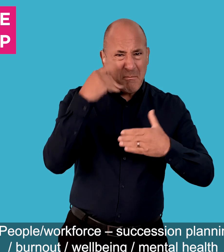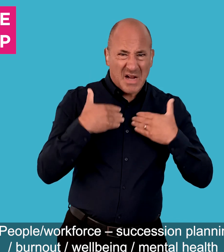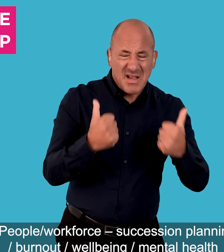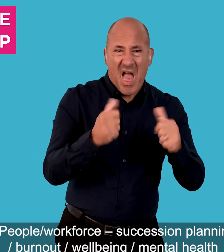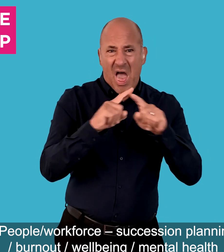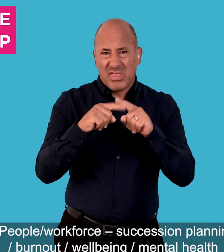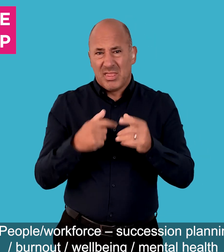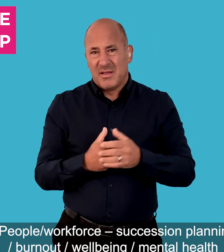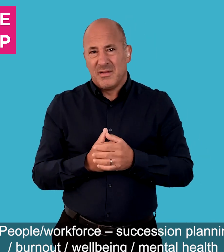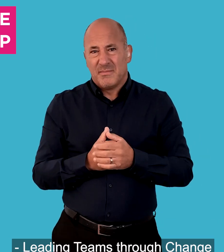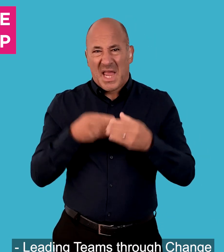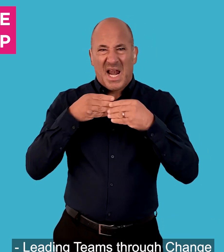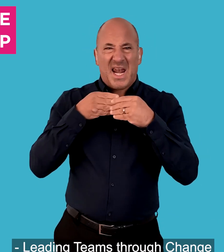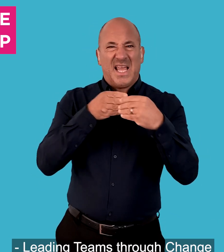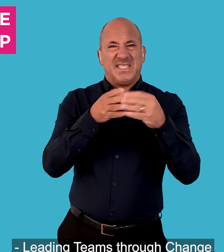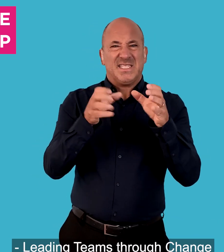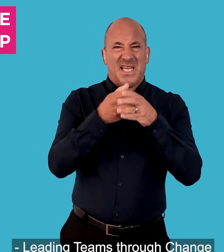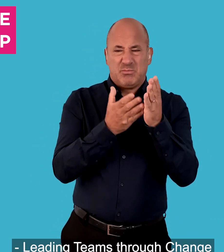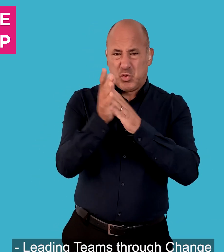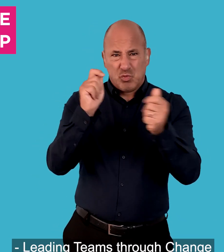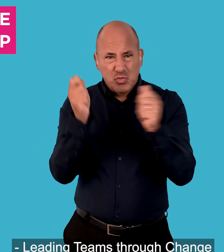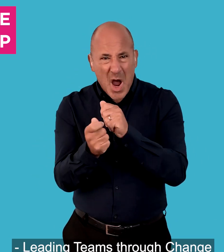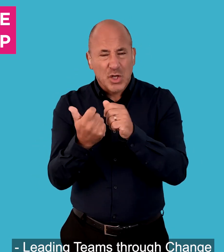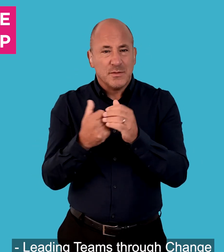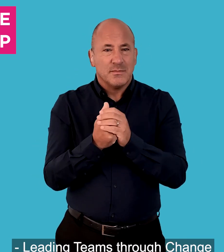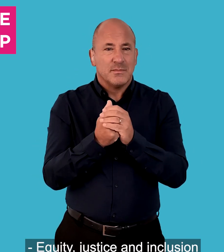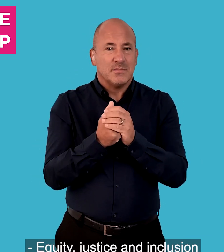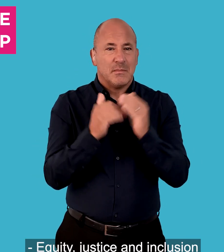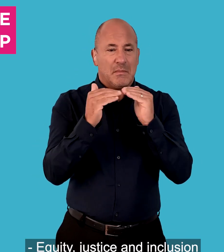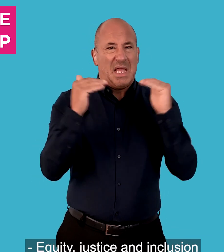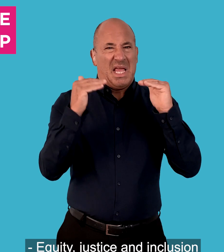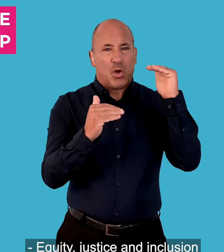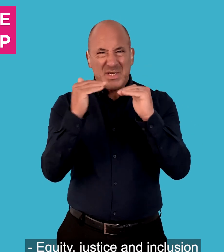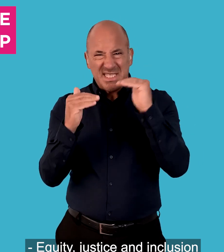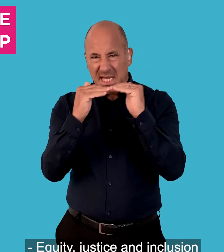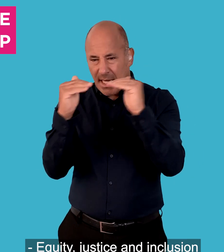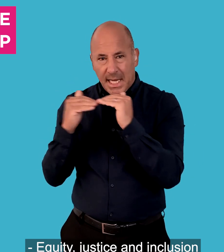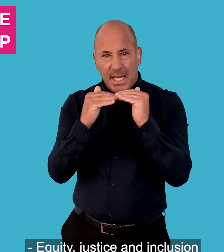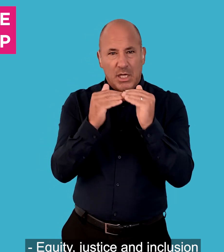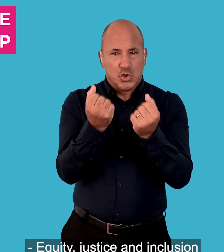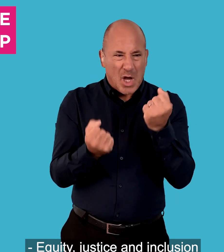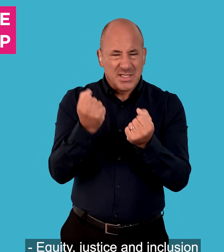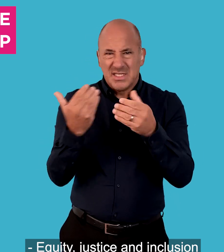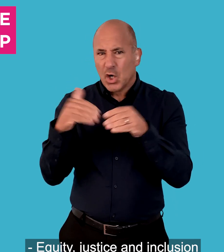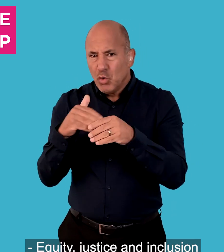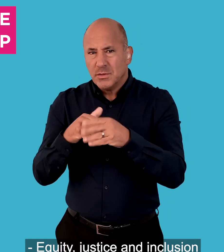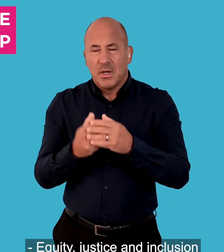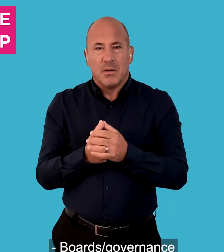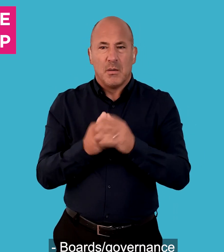planning/burnout/wellbeing/mental health, leading teams through change, equity, justice and inclusion,